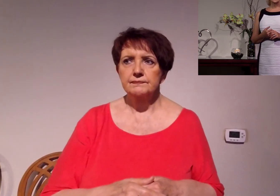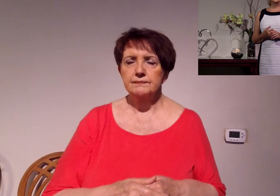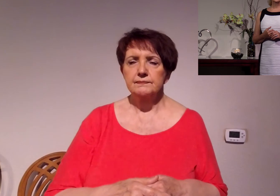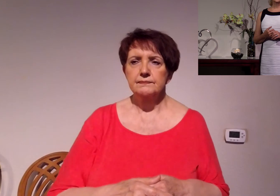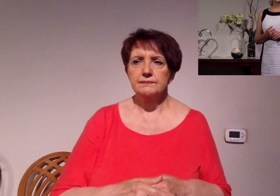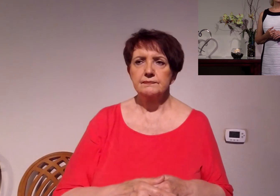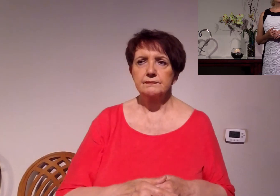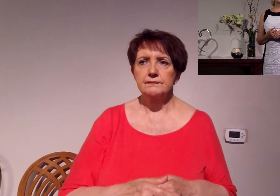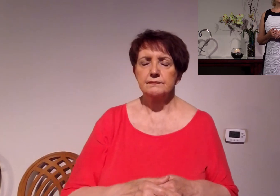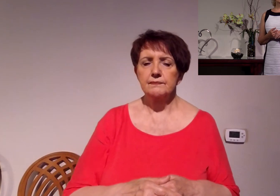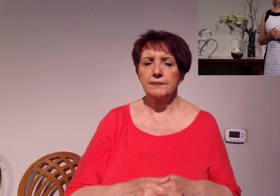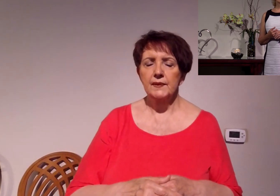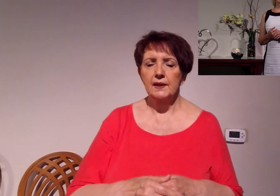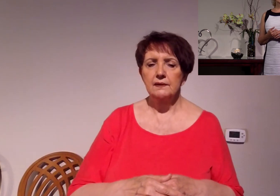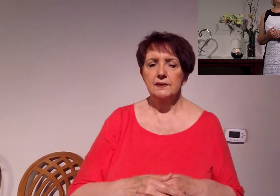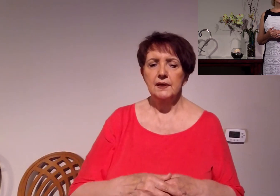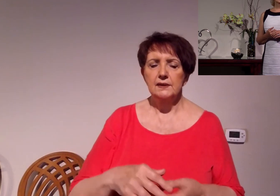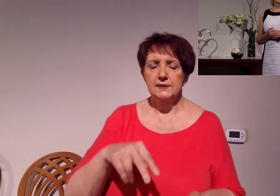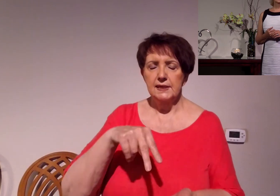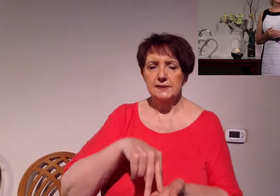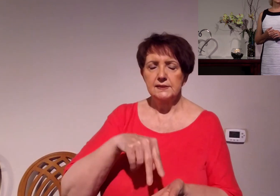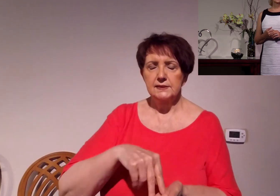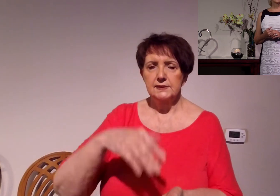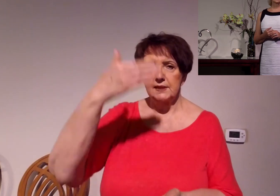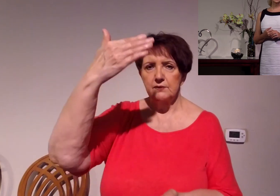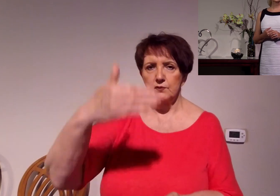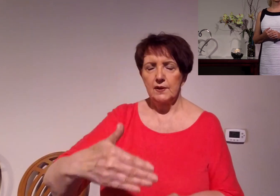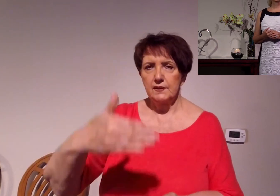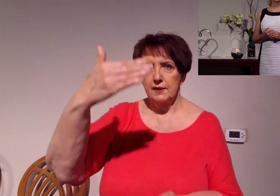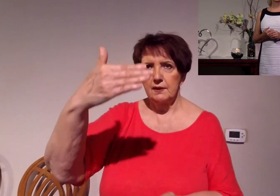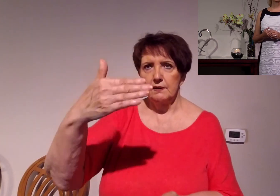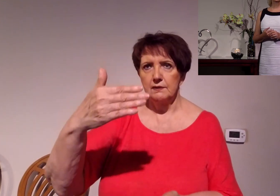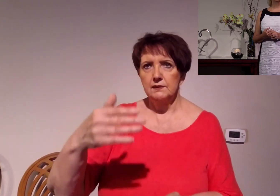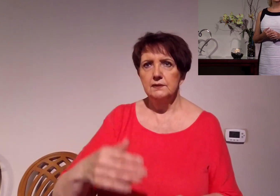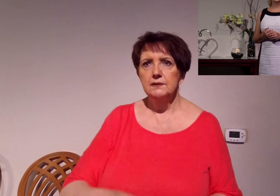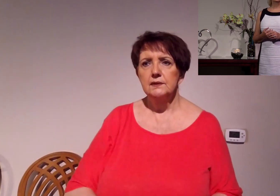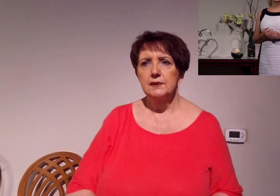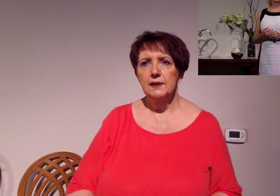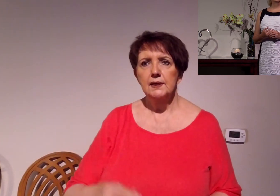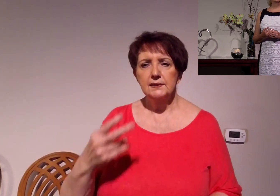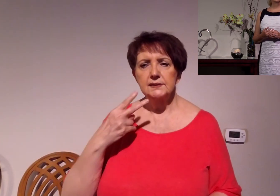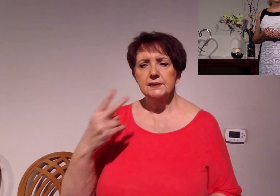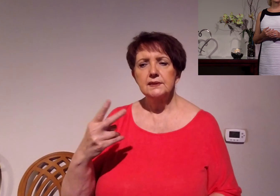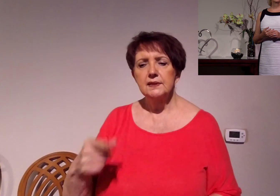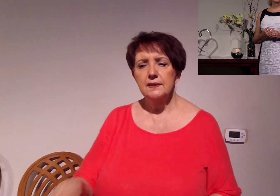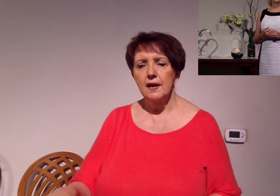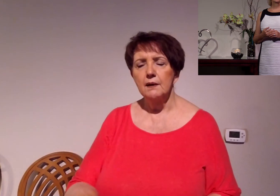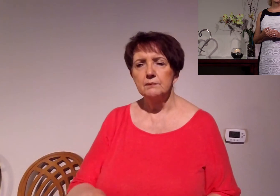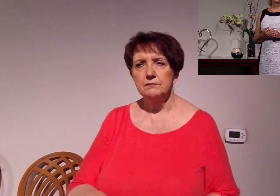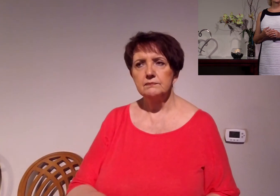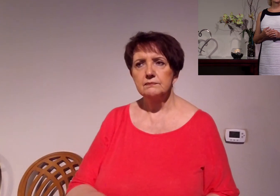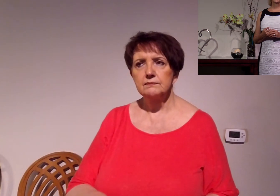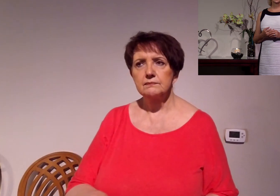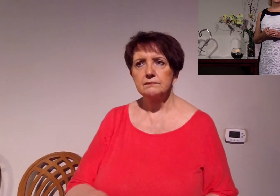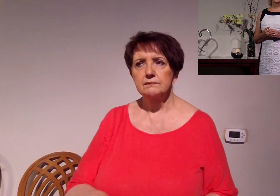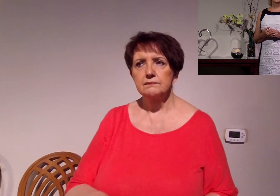And as they stand there, let us see them.